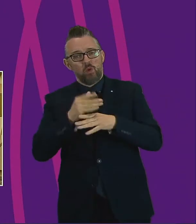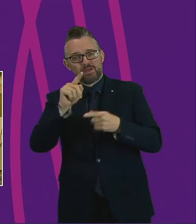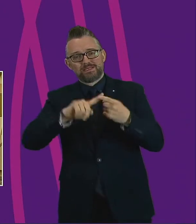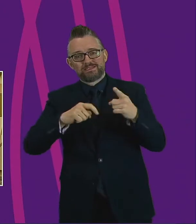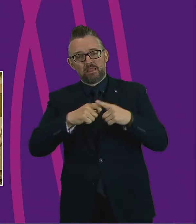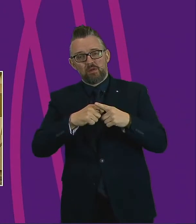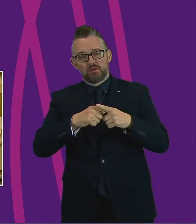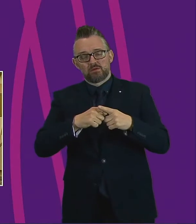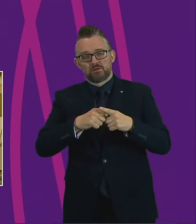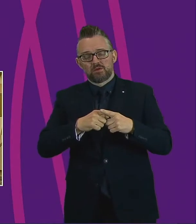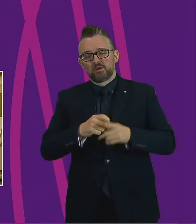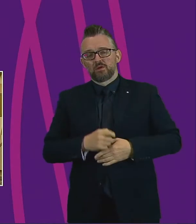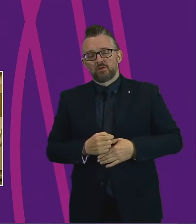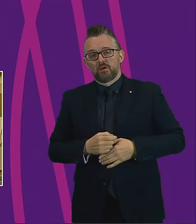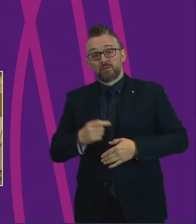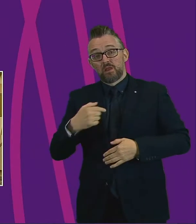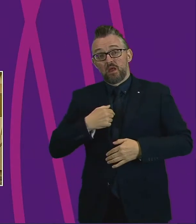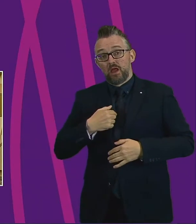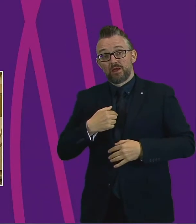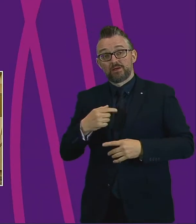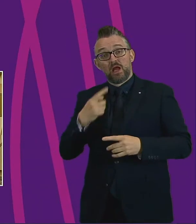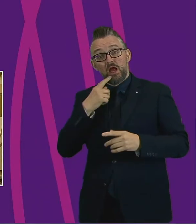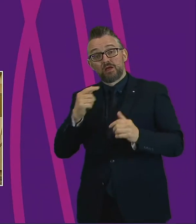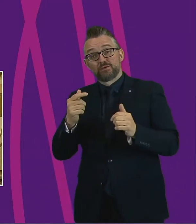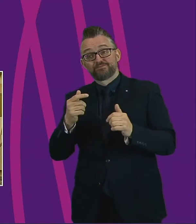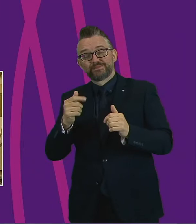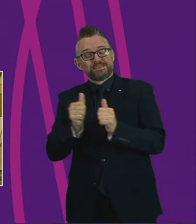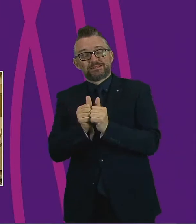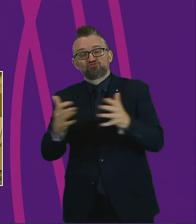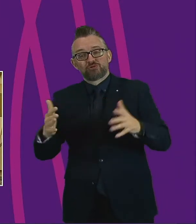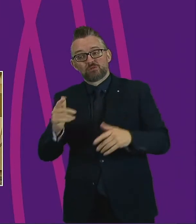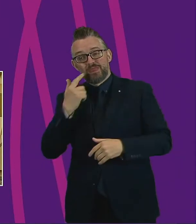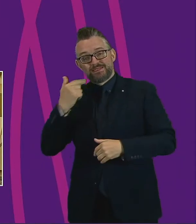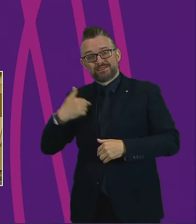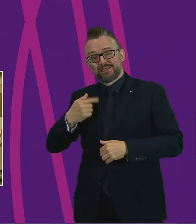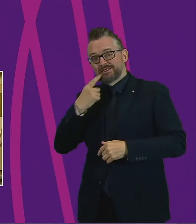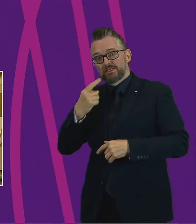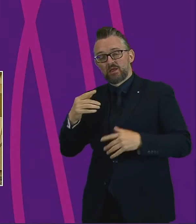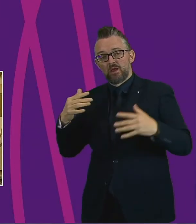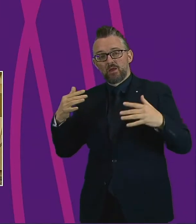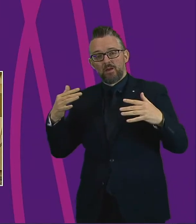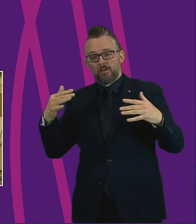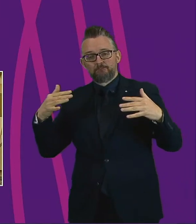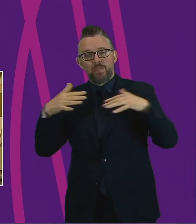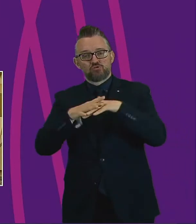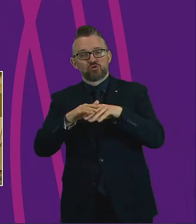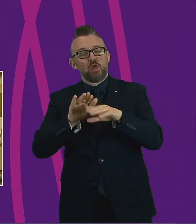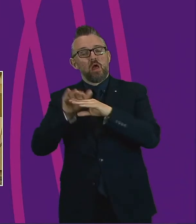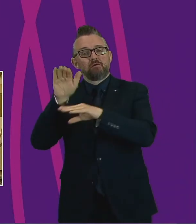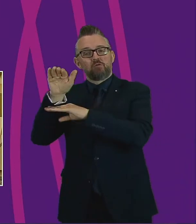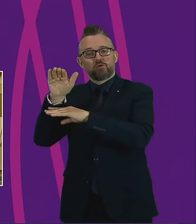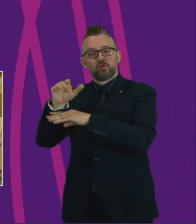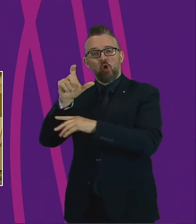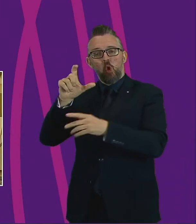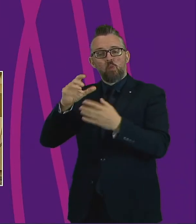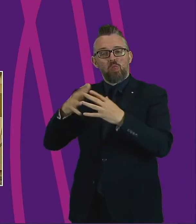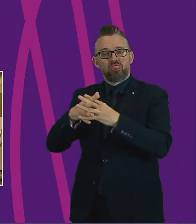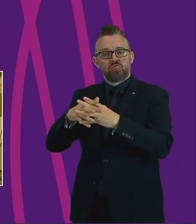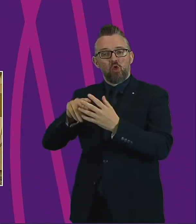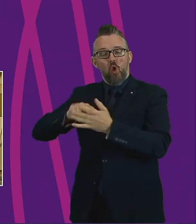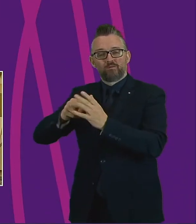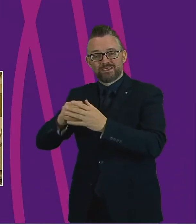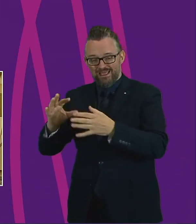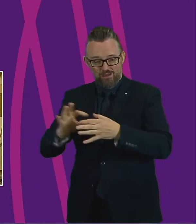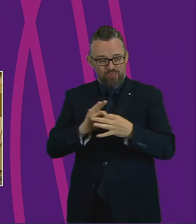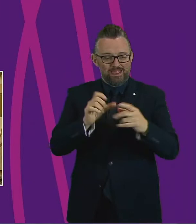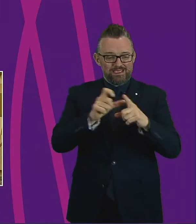more generally, I fundamentally disagree with the decision that was announced yesterday to merge the Foreign and Commonwealth Office with DFID in this